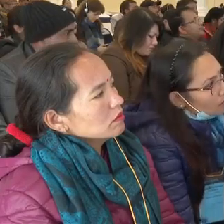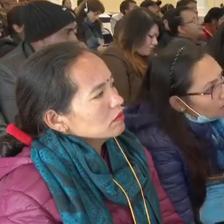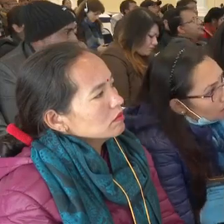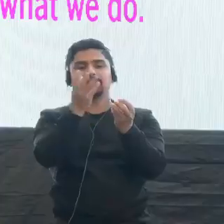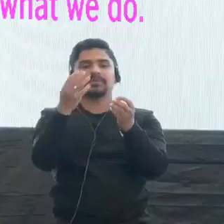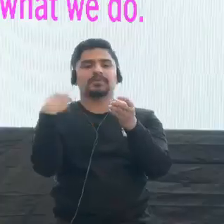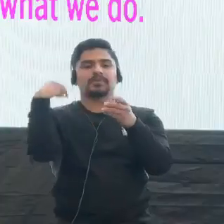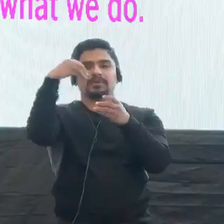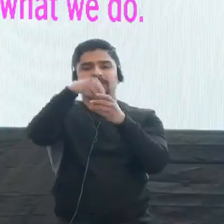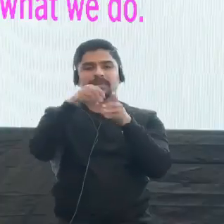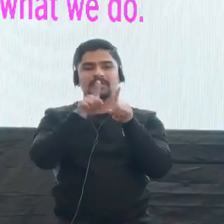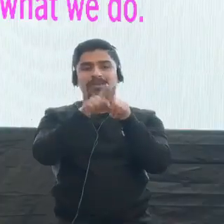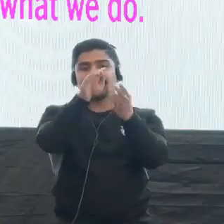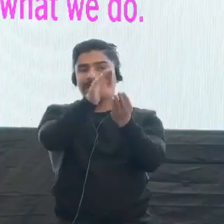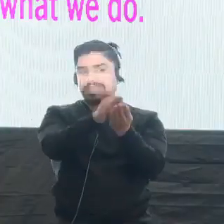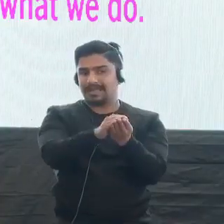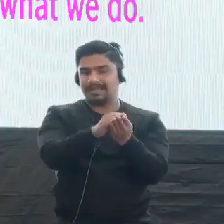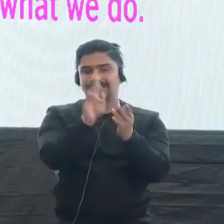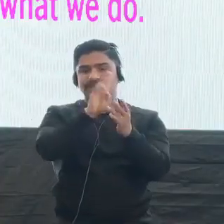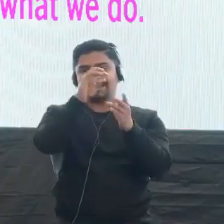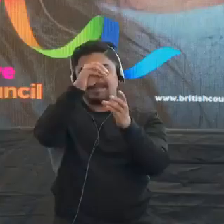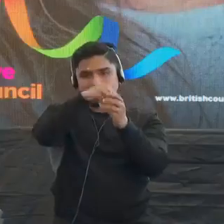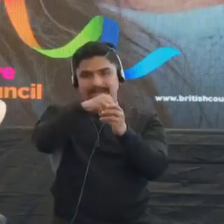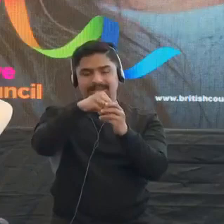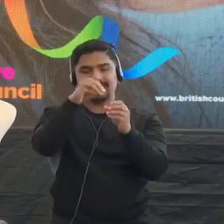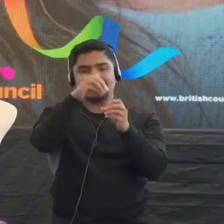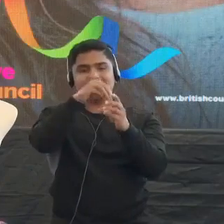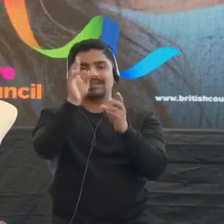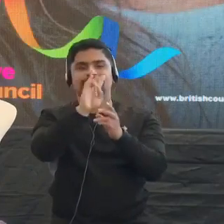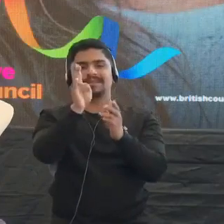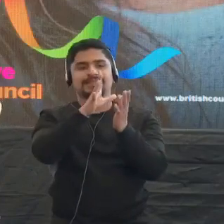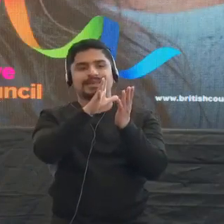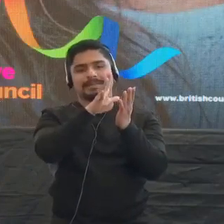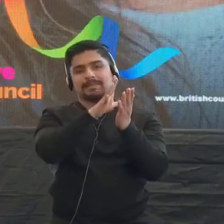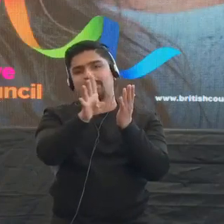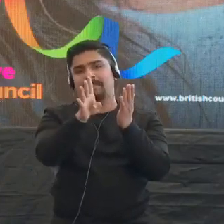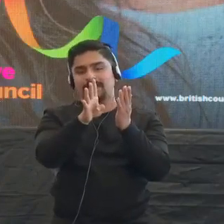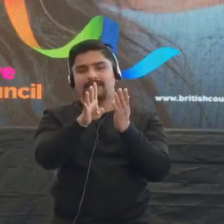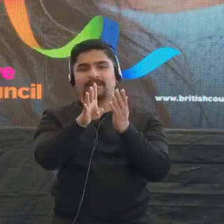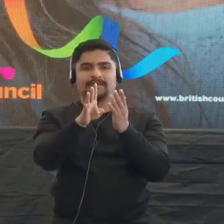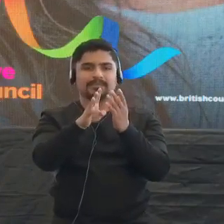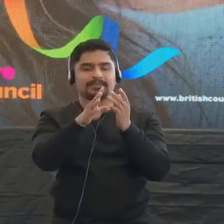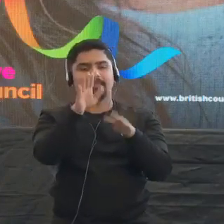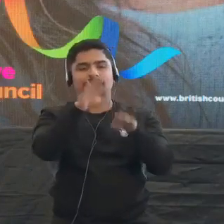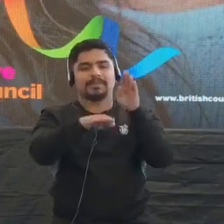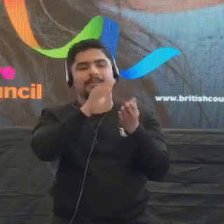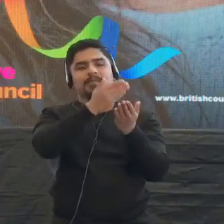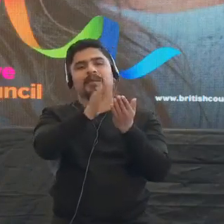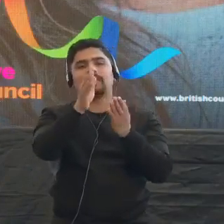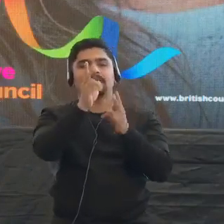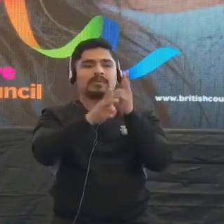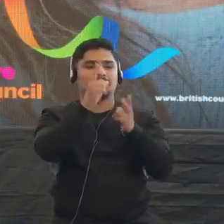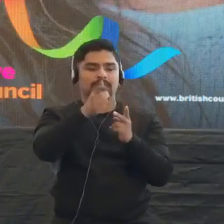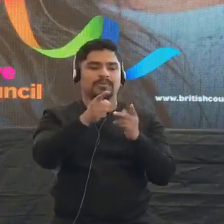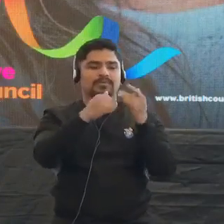Inclusion is not an experiment to be tested, but it is a value to be followed.